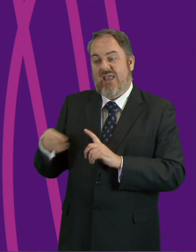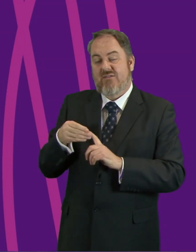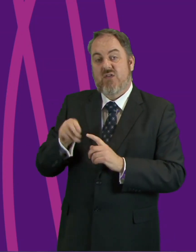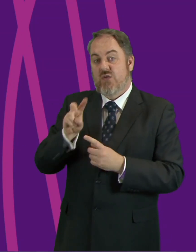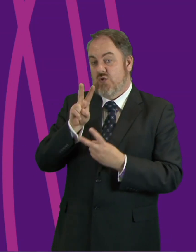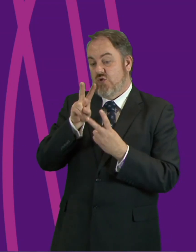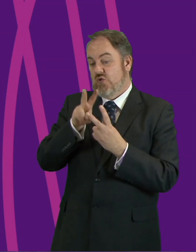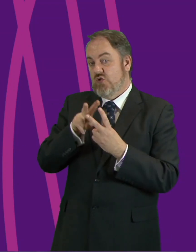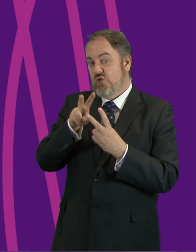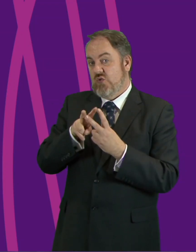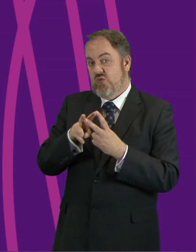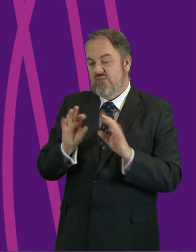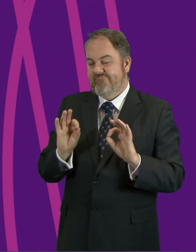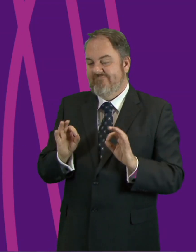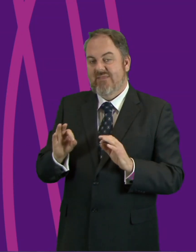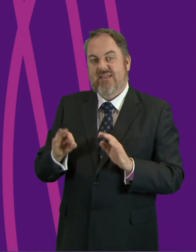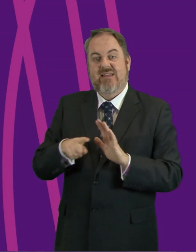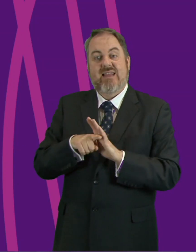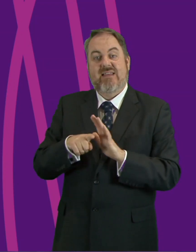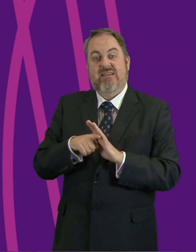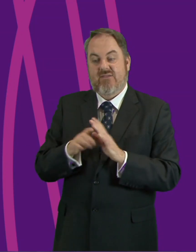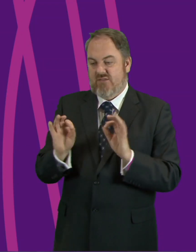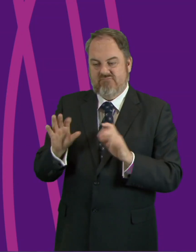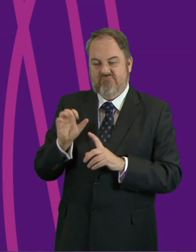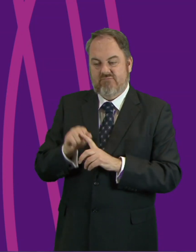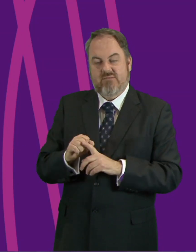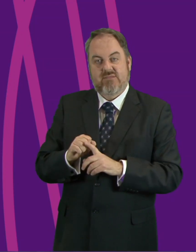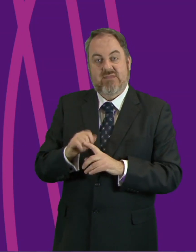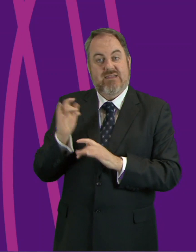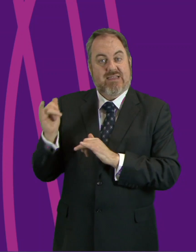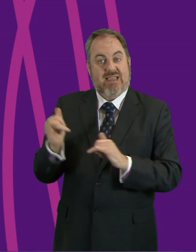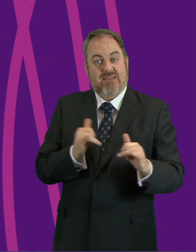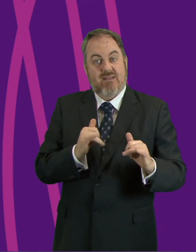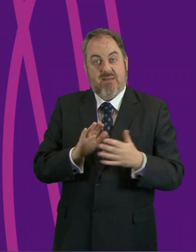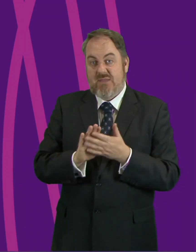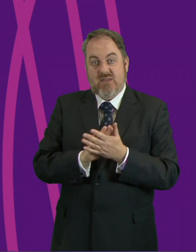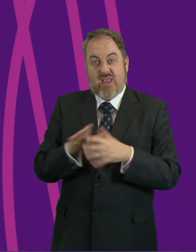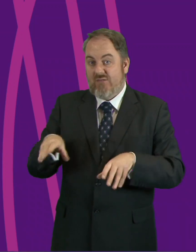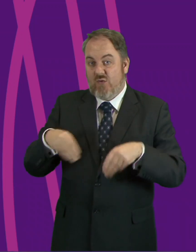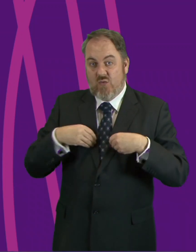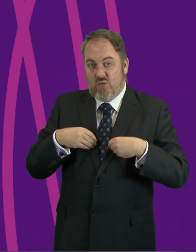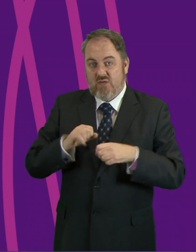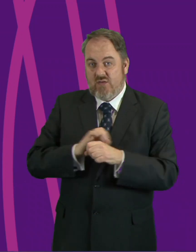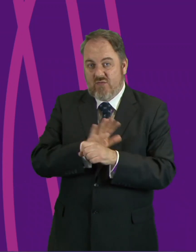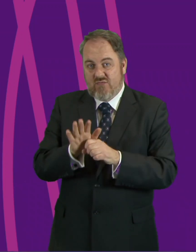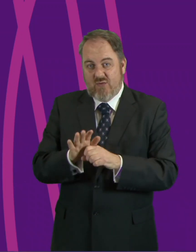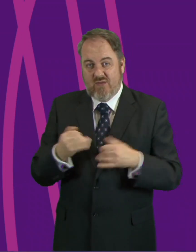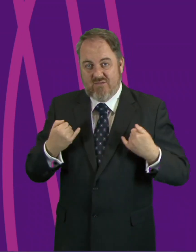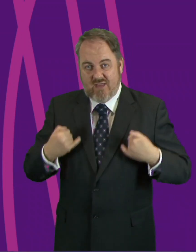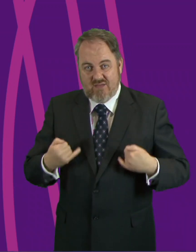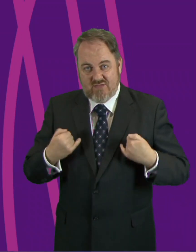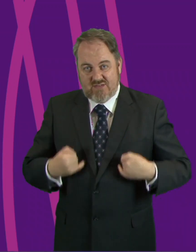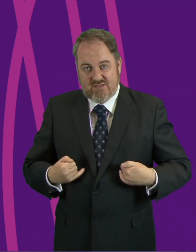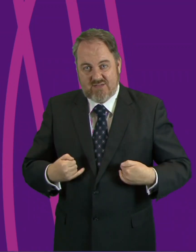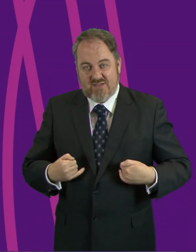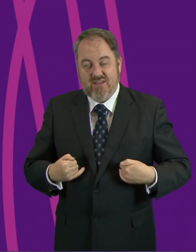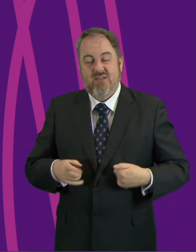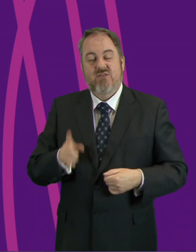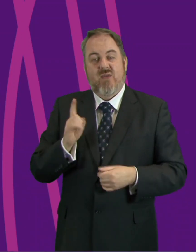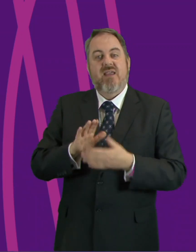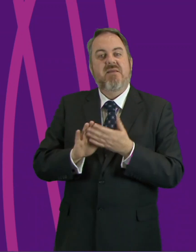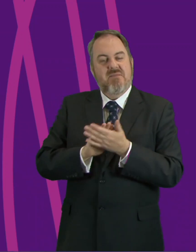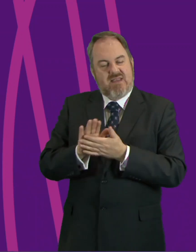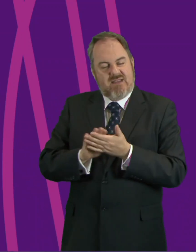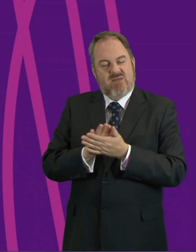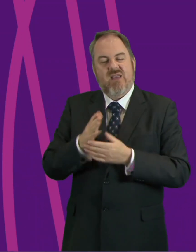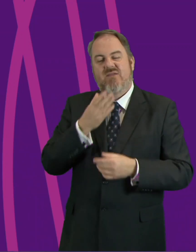will always be some differences there. But we are, yes, working to make sure that that capacity is used to the